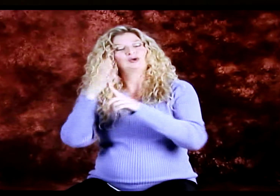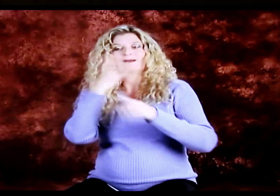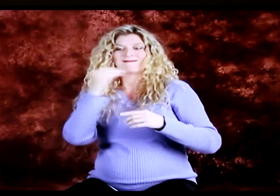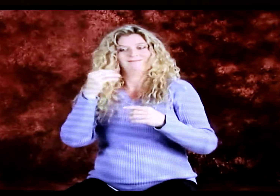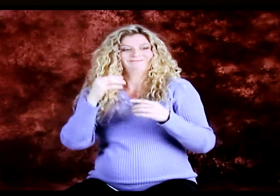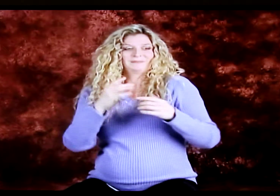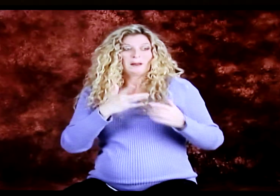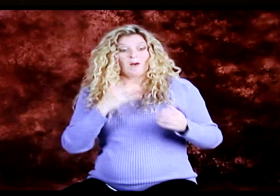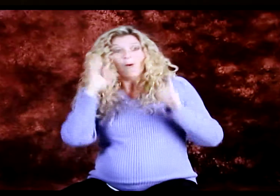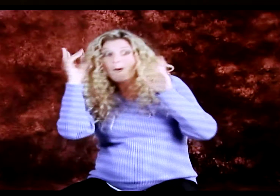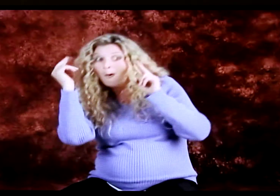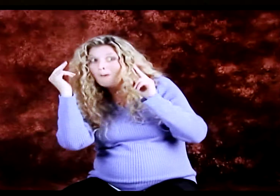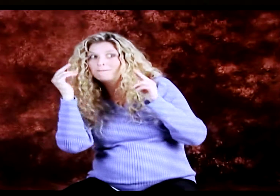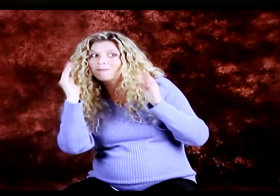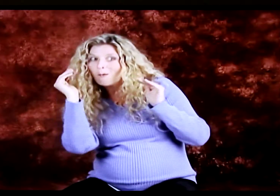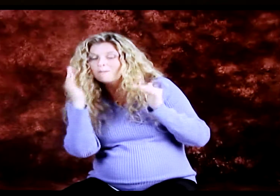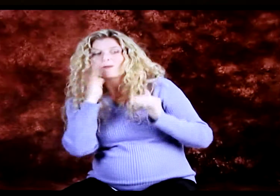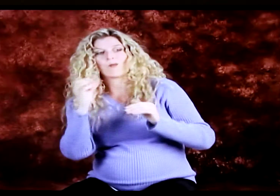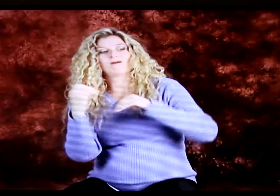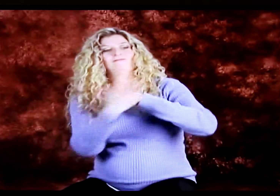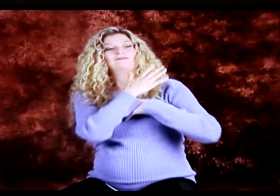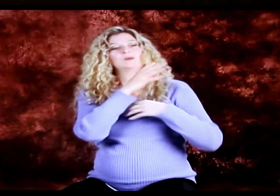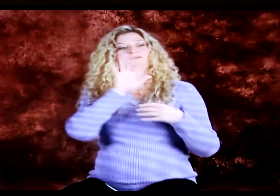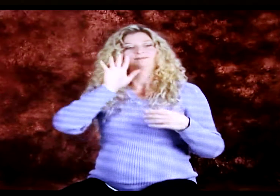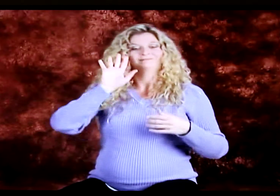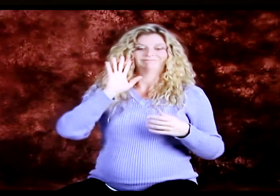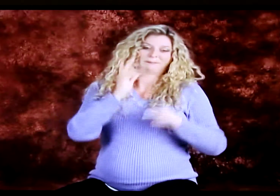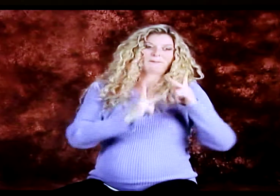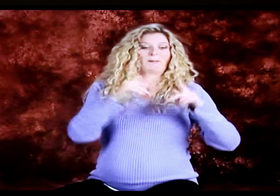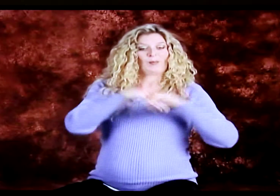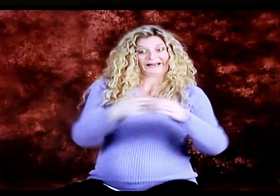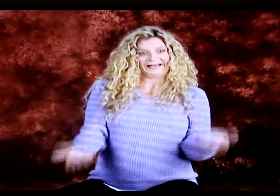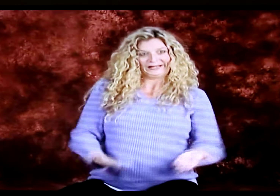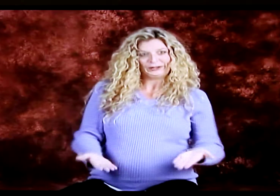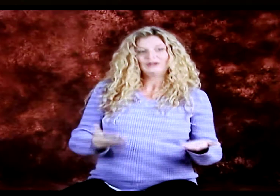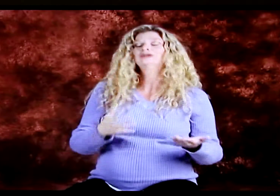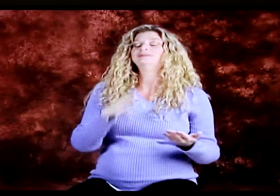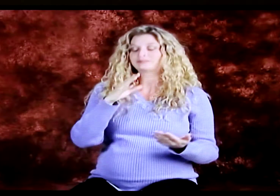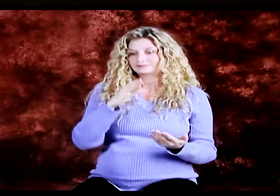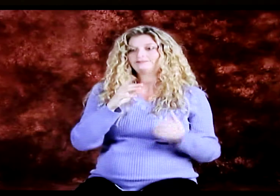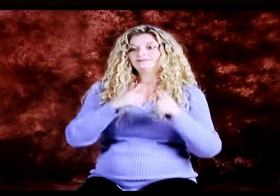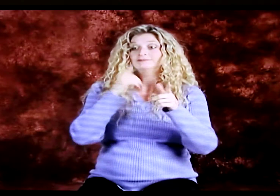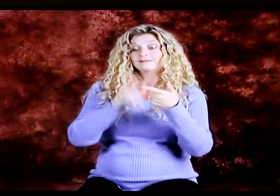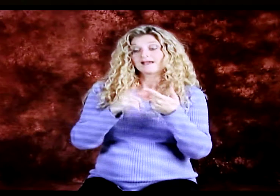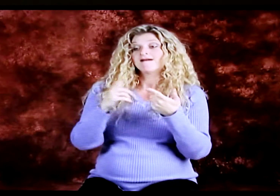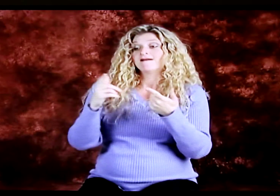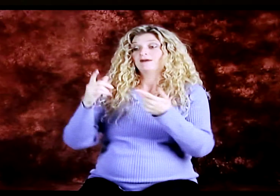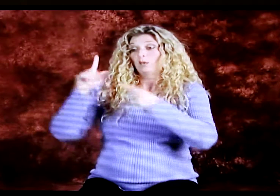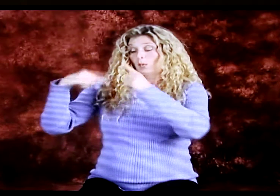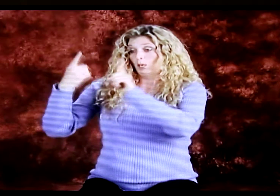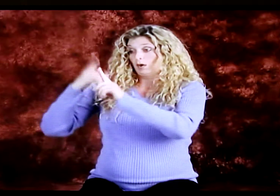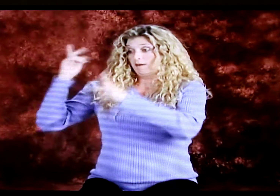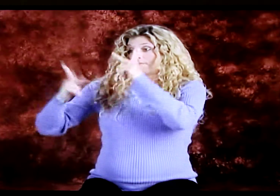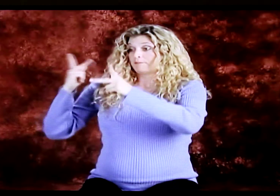you know, and what will be popular, you know, what they're predicting and what they hope will be popular and influence people here.